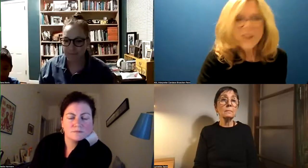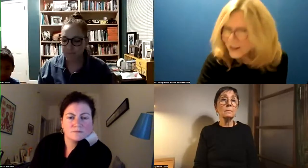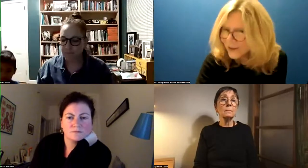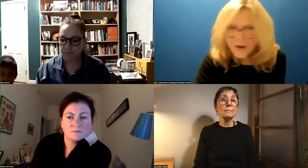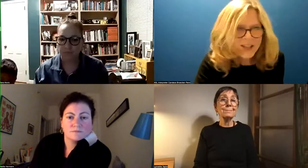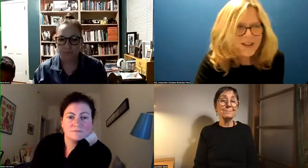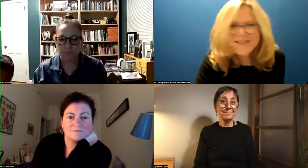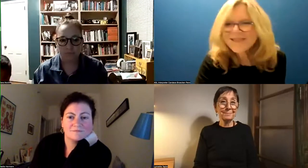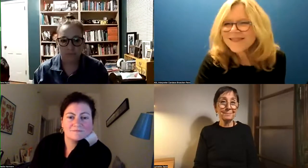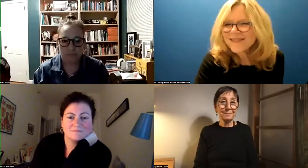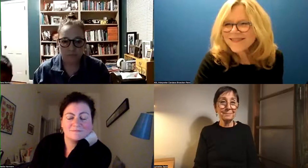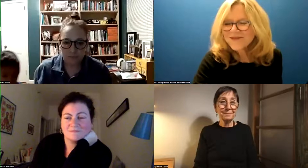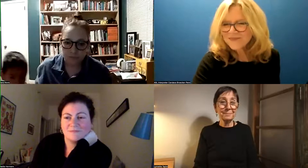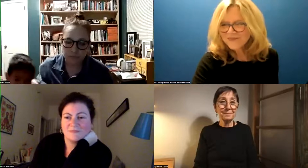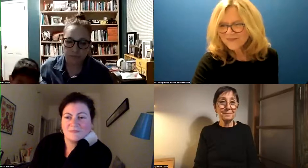Mm-hmm. So thank you for that question.